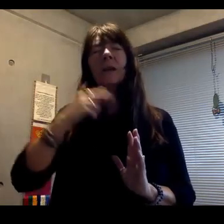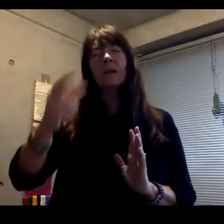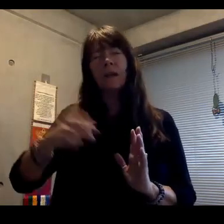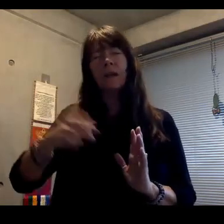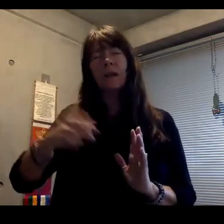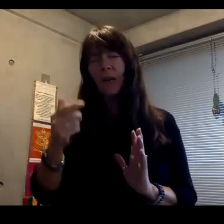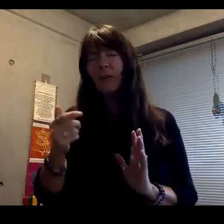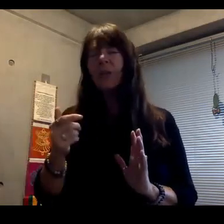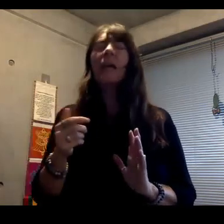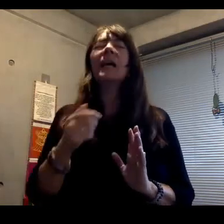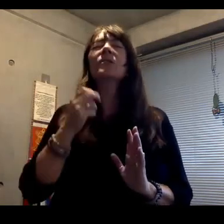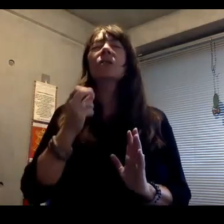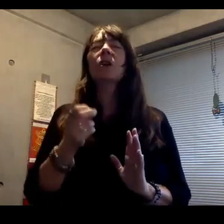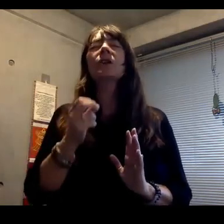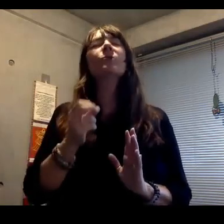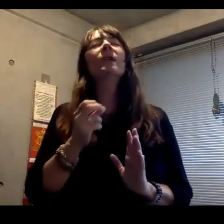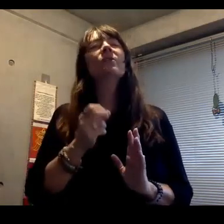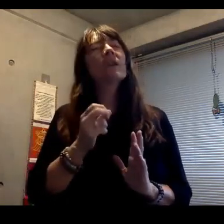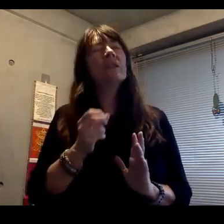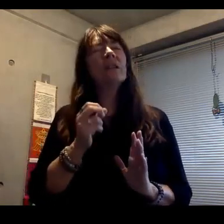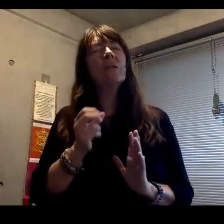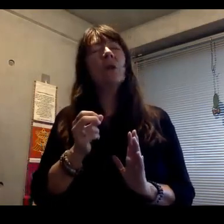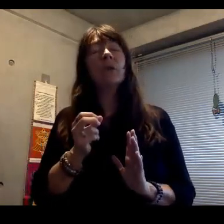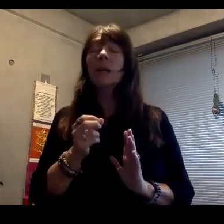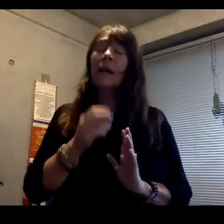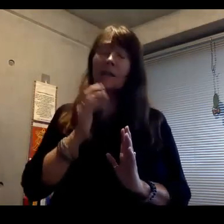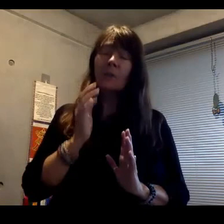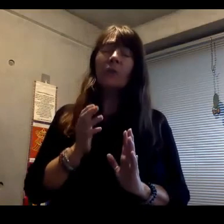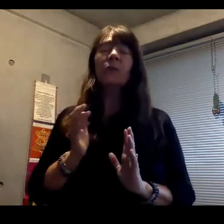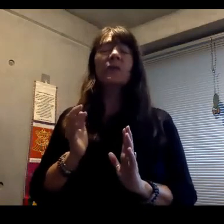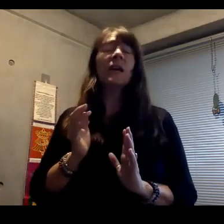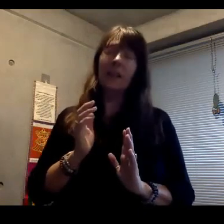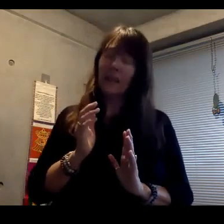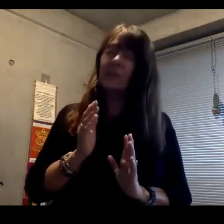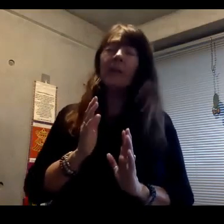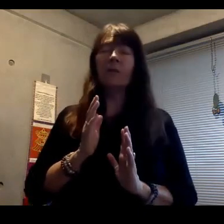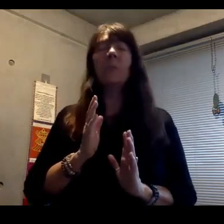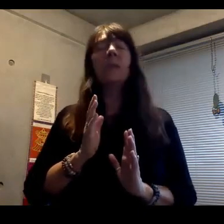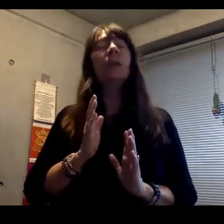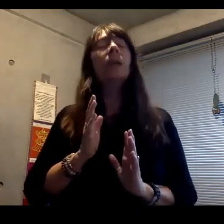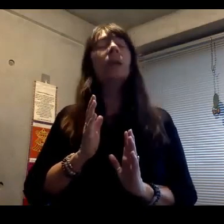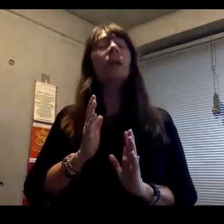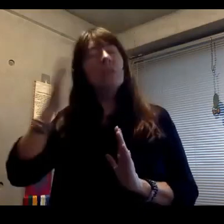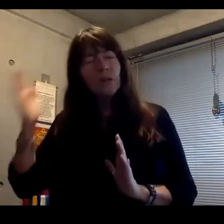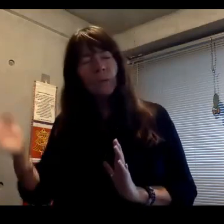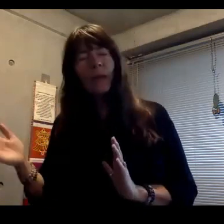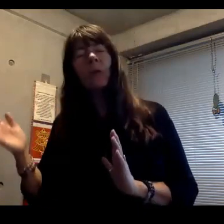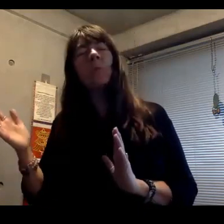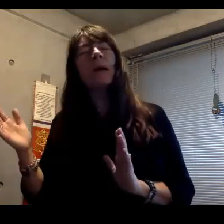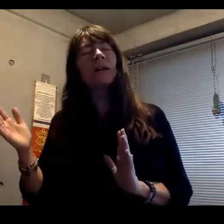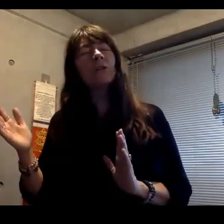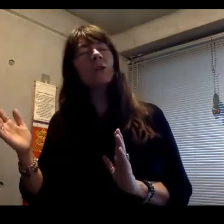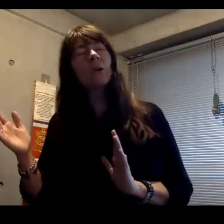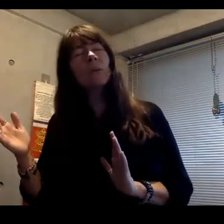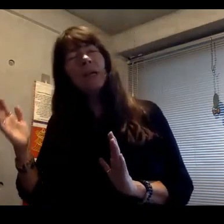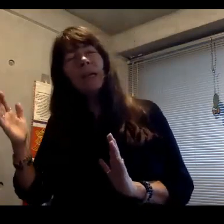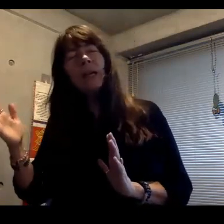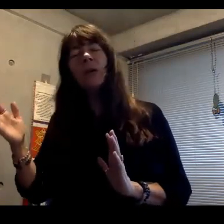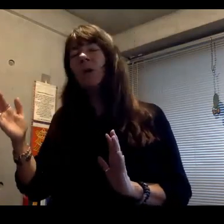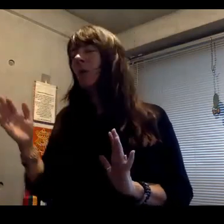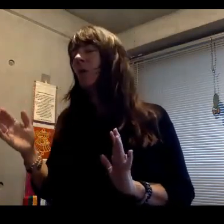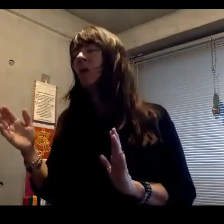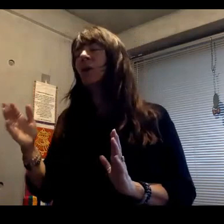this exchange and as long as you're interested in evolving. As soon as you decide that's enough for me, then you may go back to your